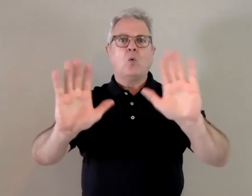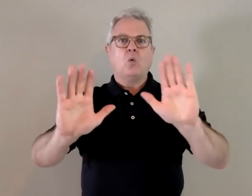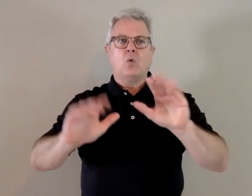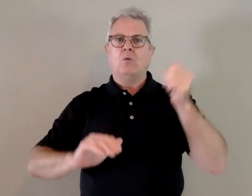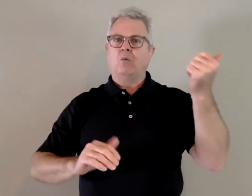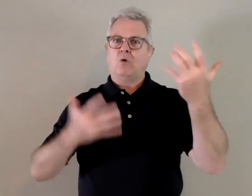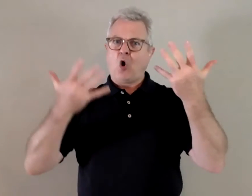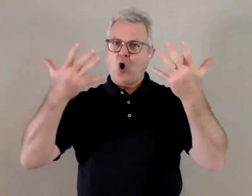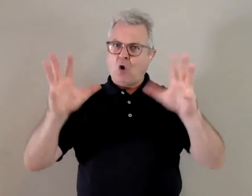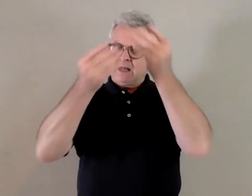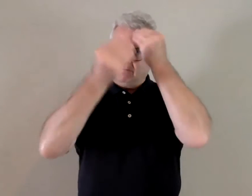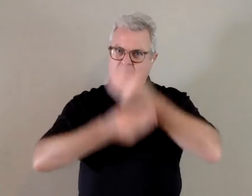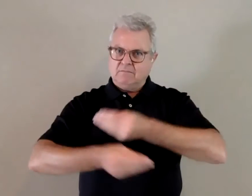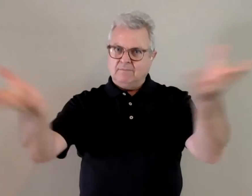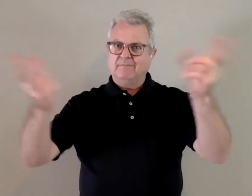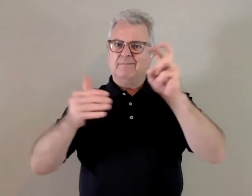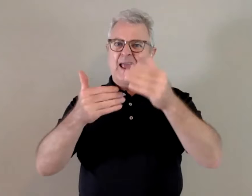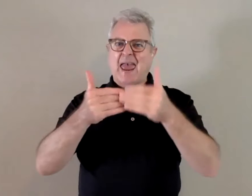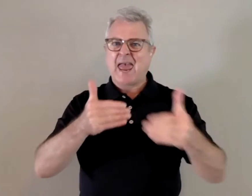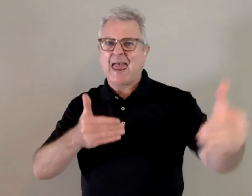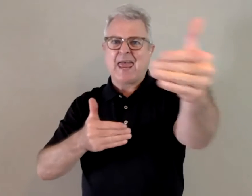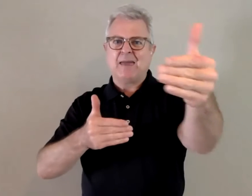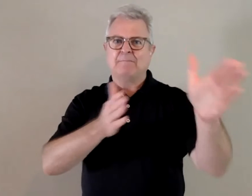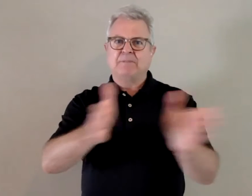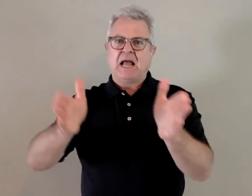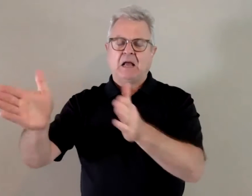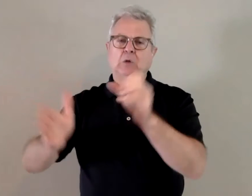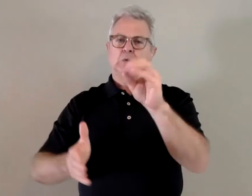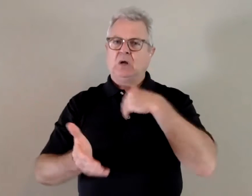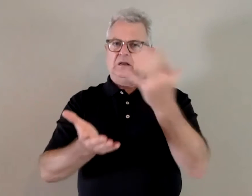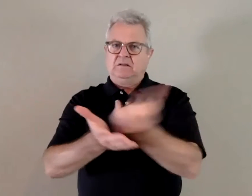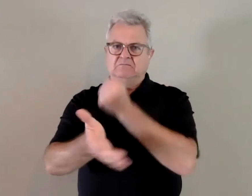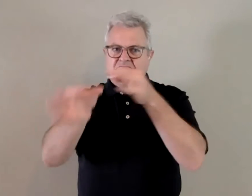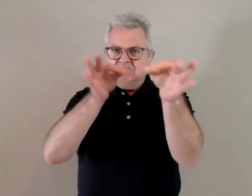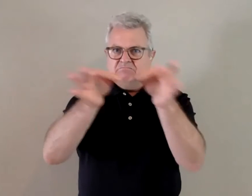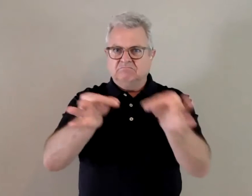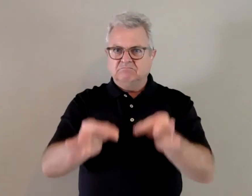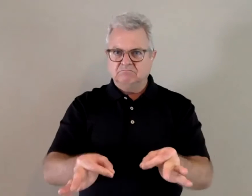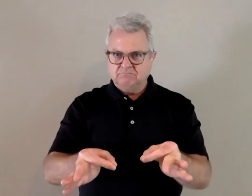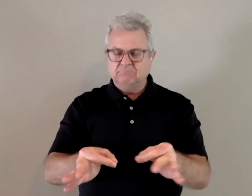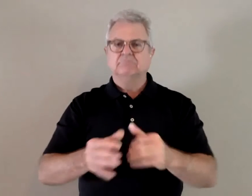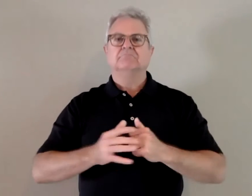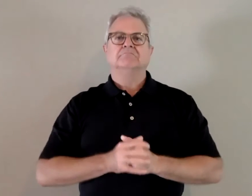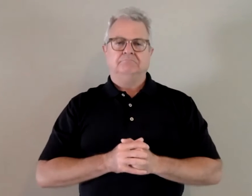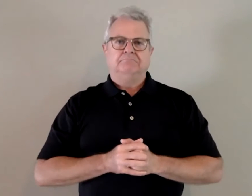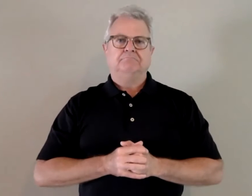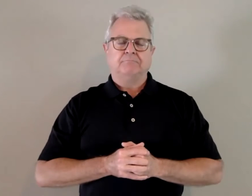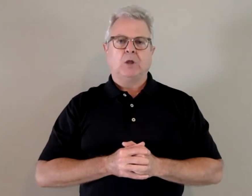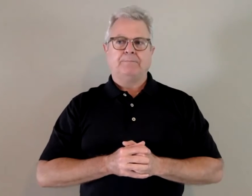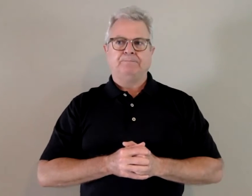But do they mean that they're ready to do it right now? No, that's not. They're just telling you ahead of time their plan, and I will explain that